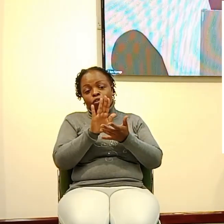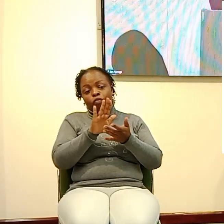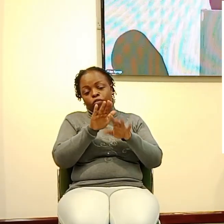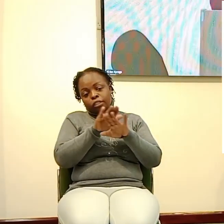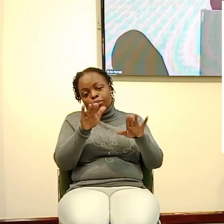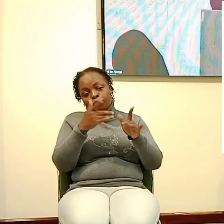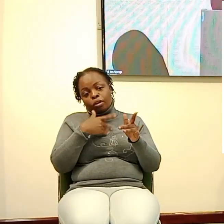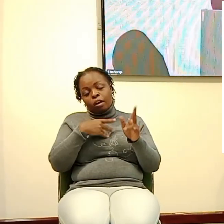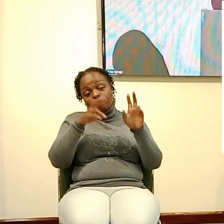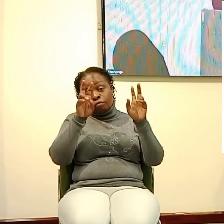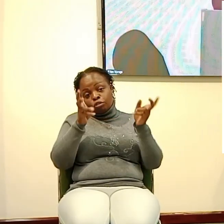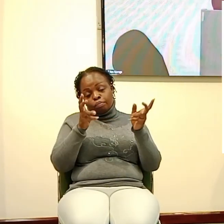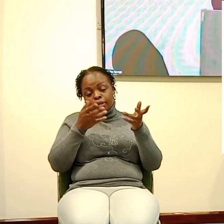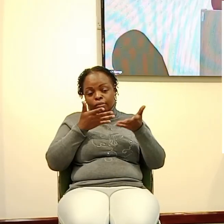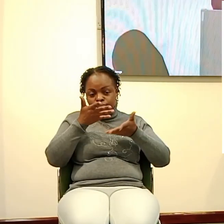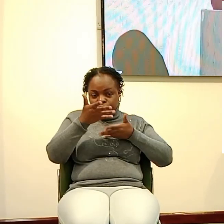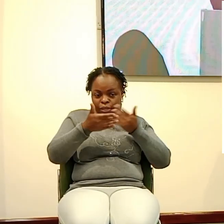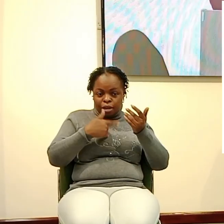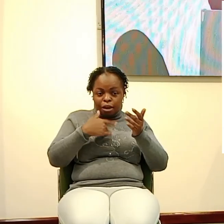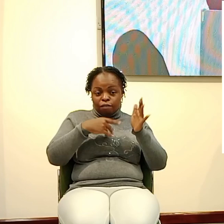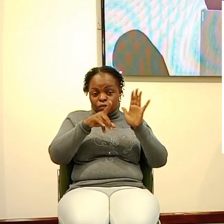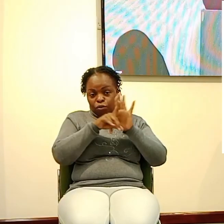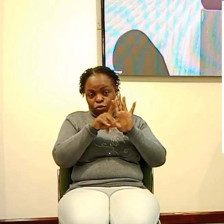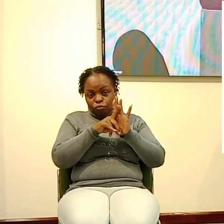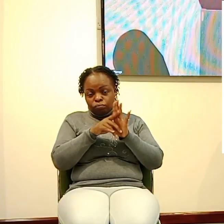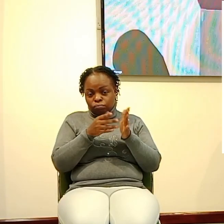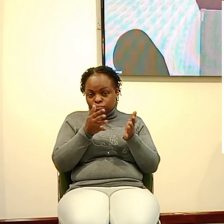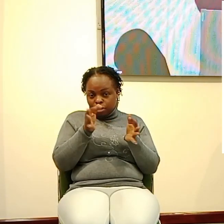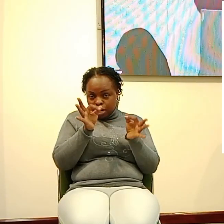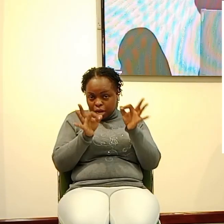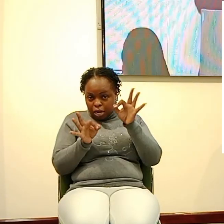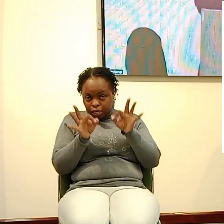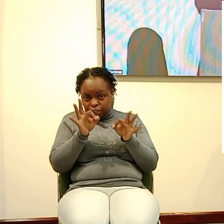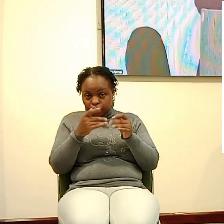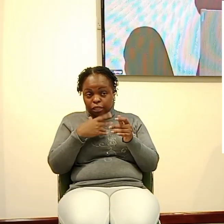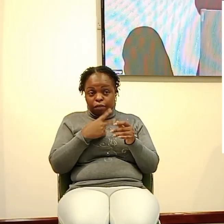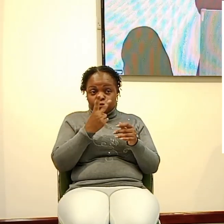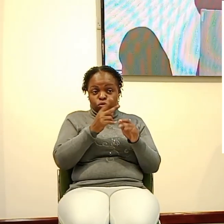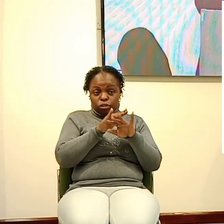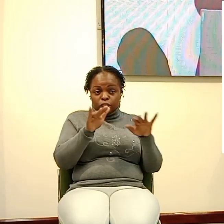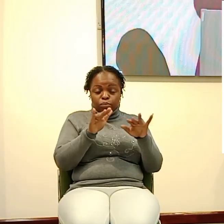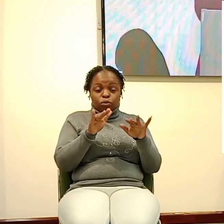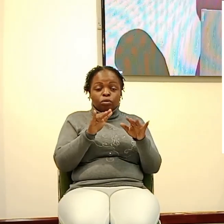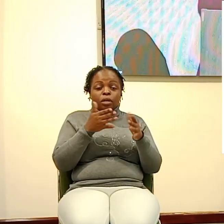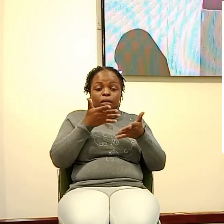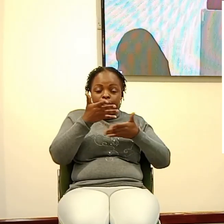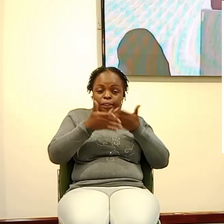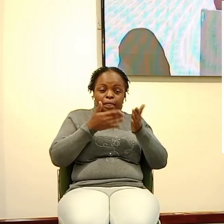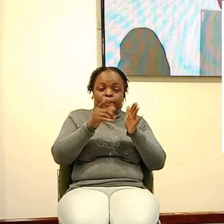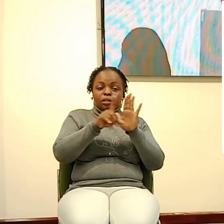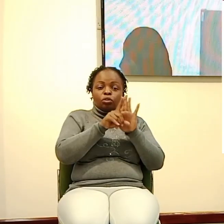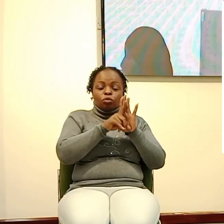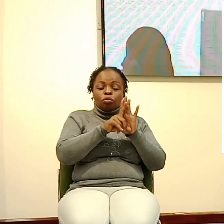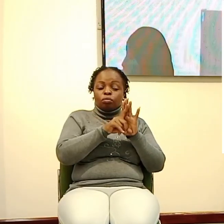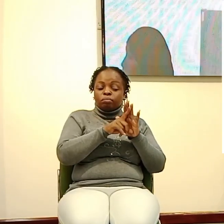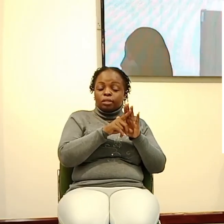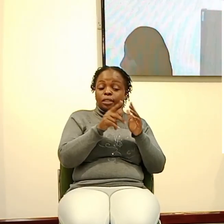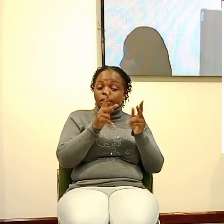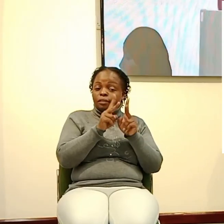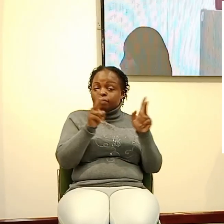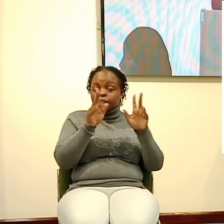discussion. We have legislative analysis. This is one table. There are 2 tables actually discussing this, because it's extremely